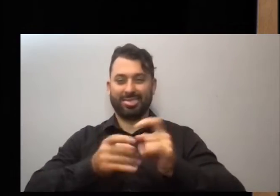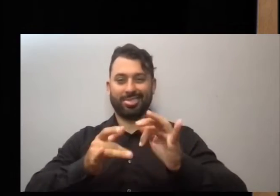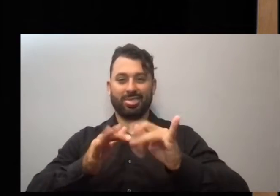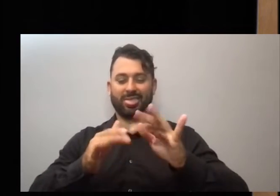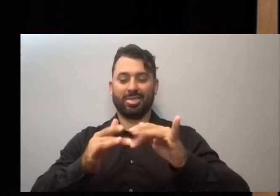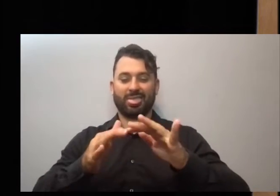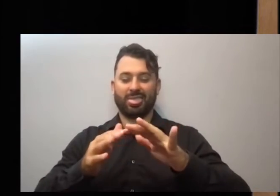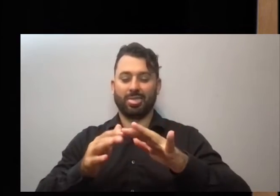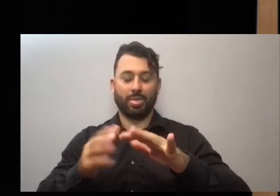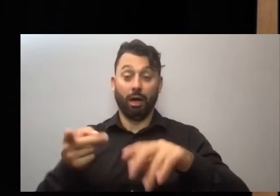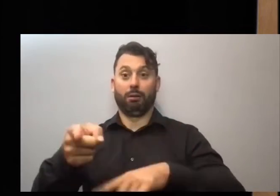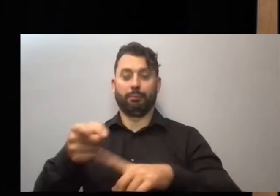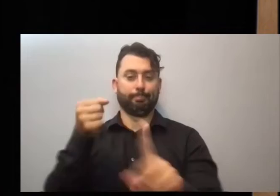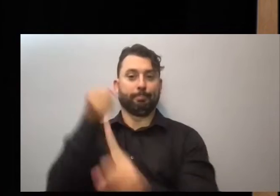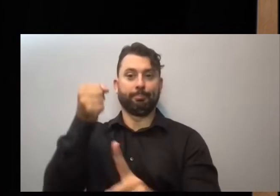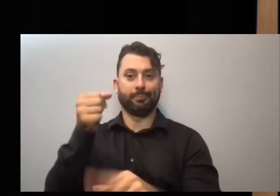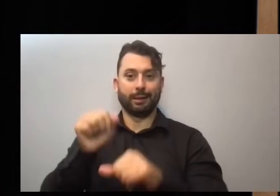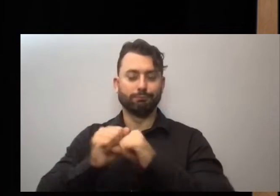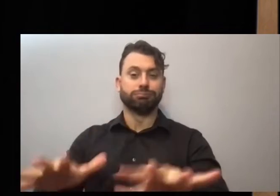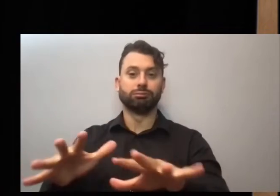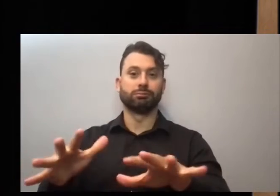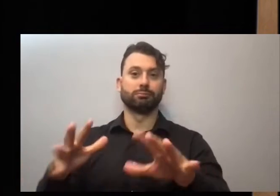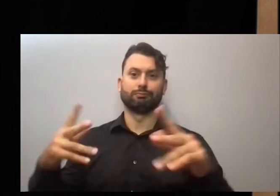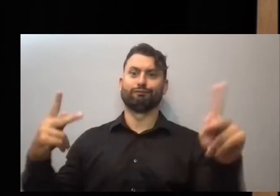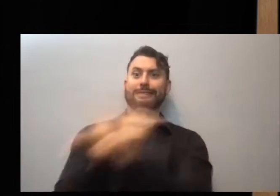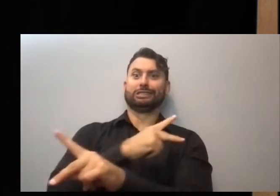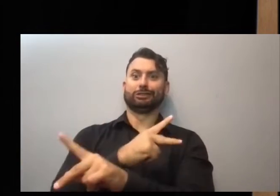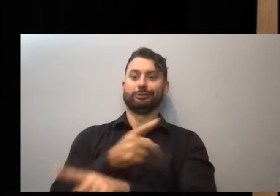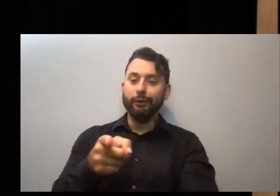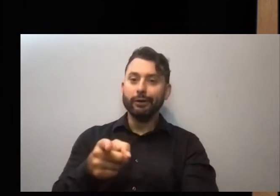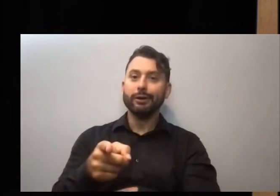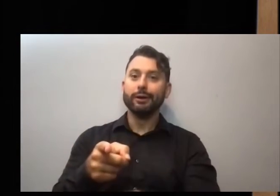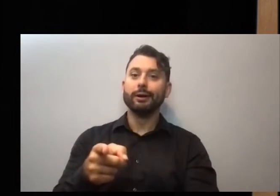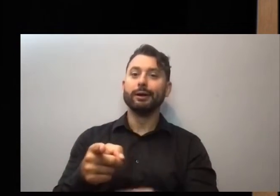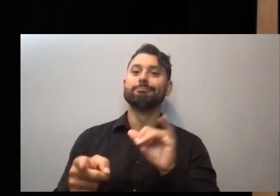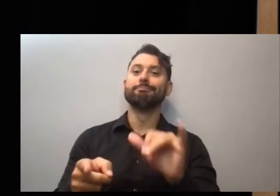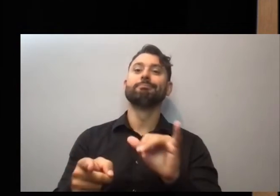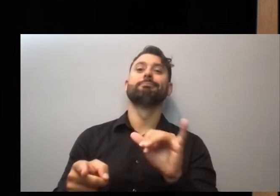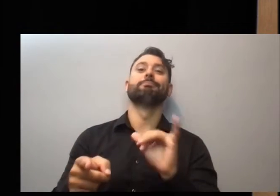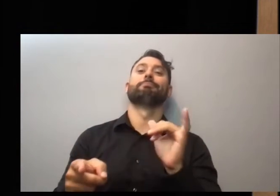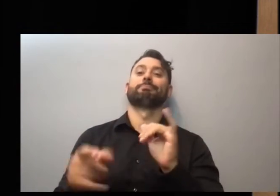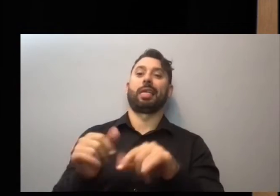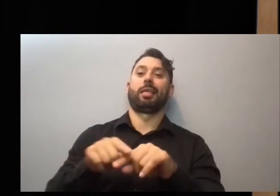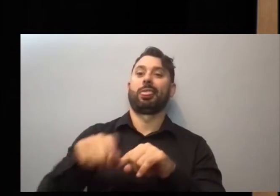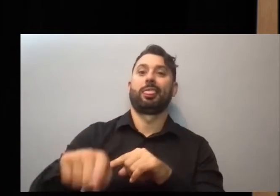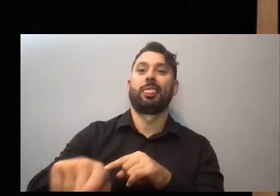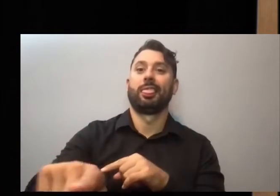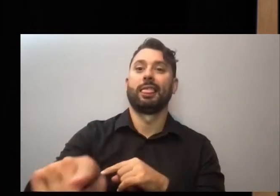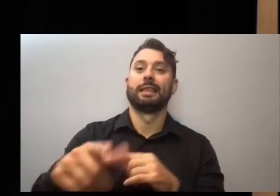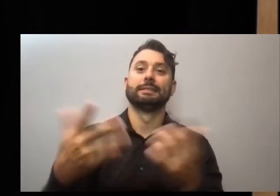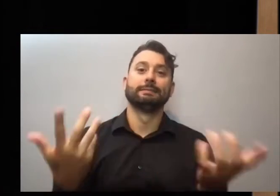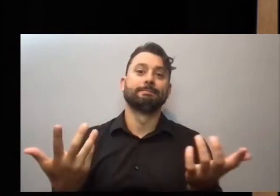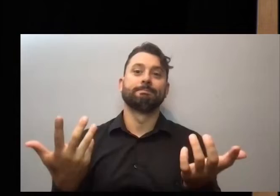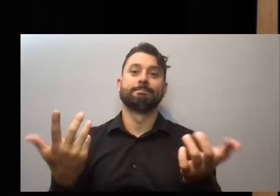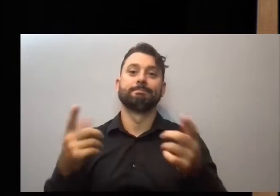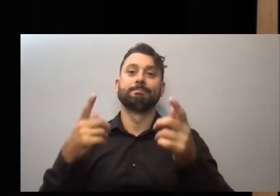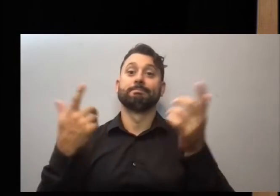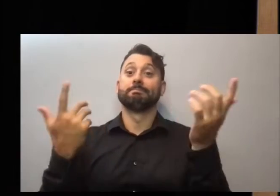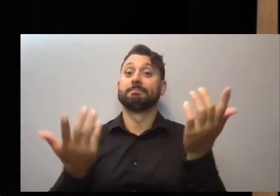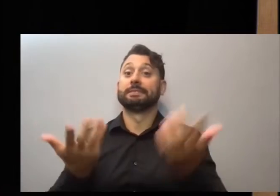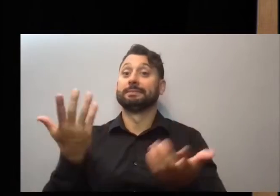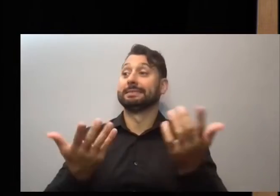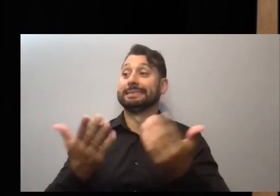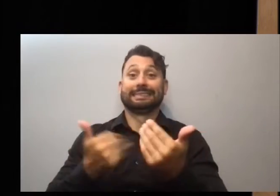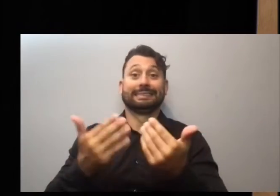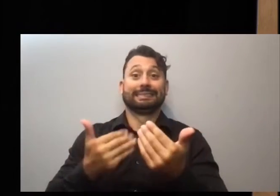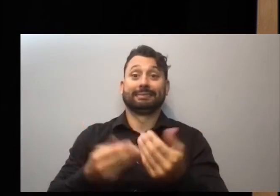So if you keep on making little tiny mistakes, sometimes that might make it easier for the virus to spread from one person to another.